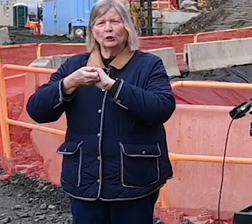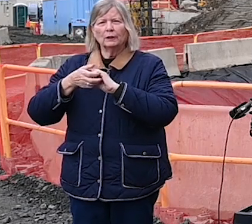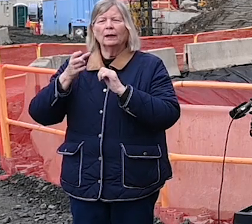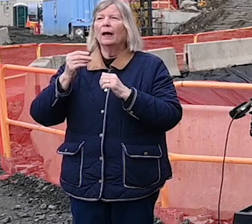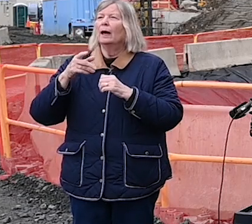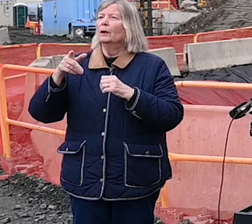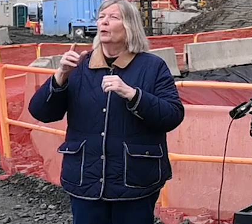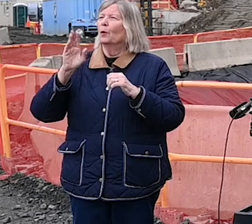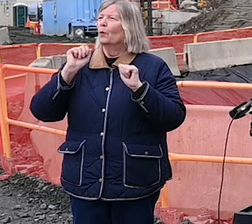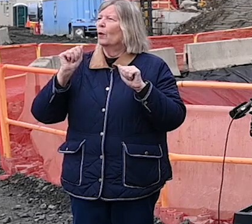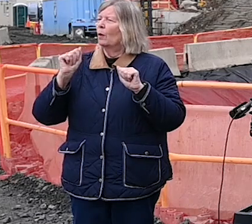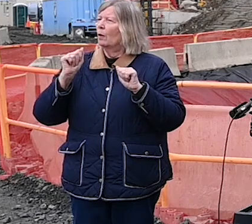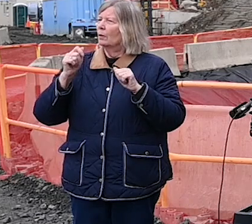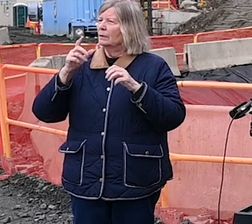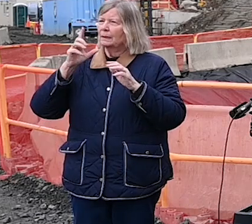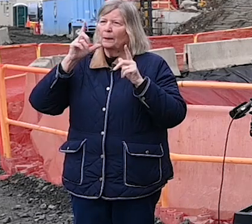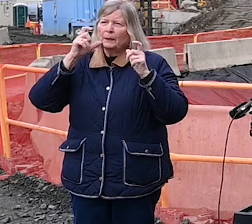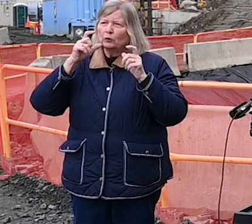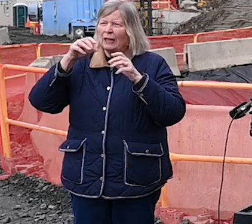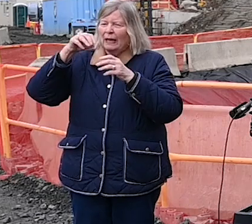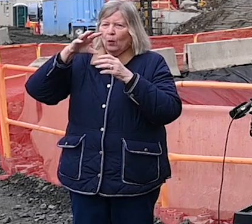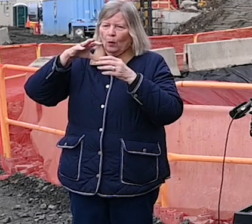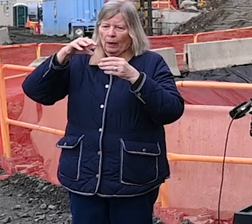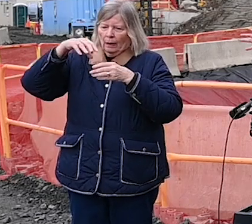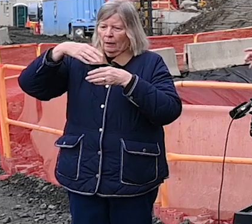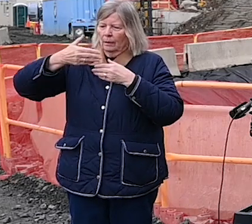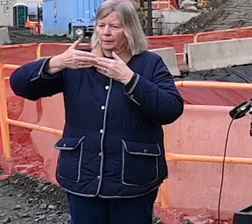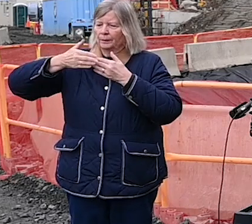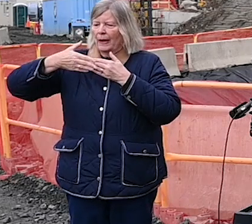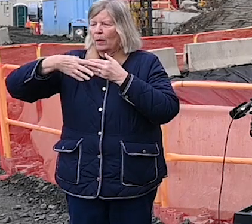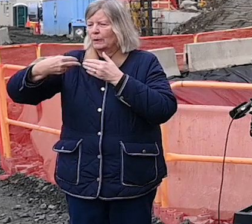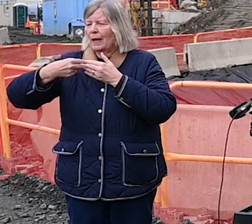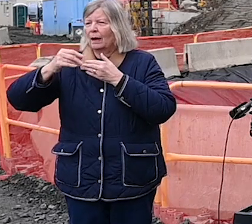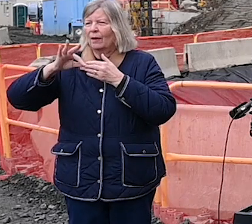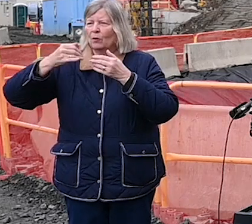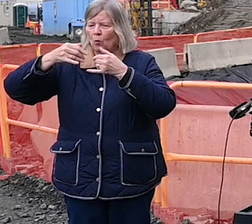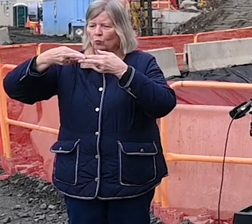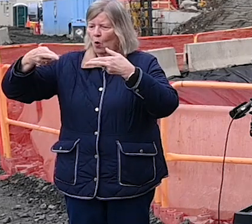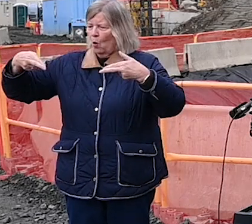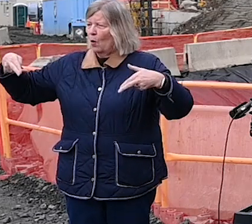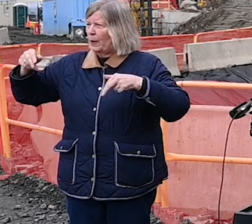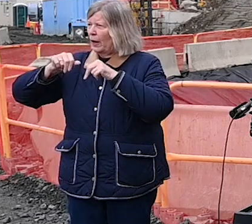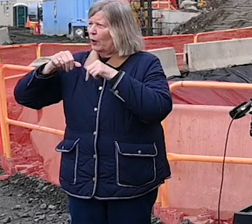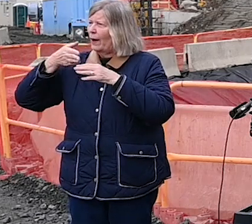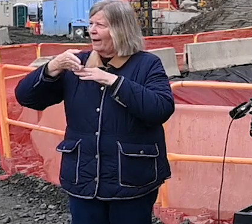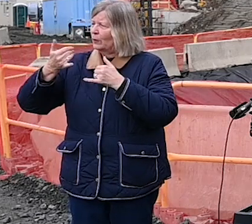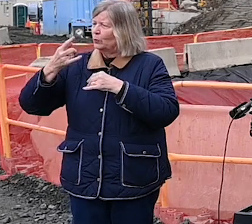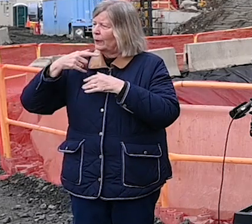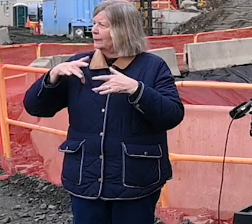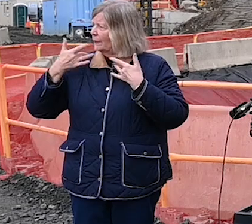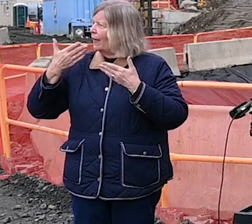welcome also to take photos from within the roped area after our event here. Thank you